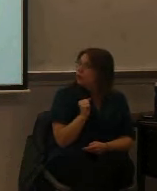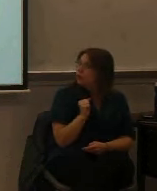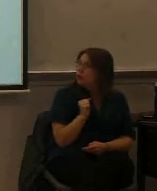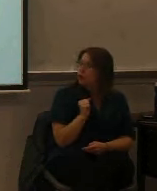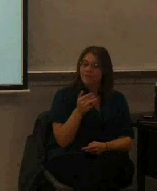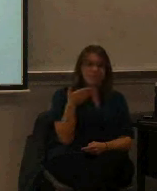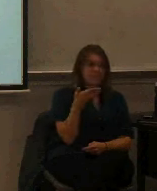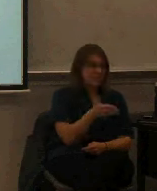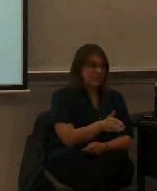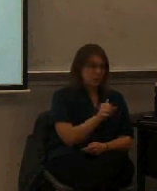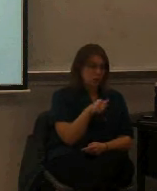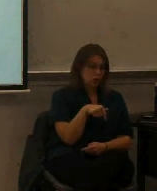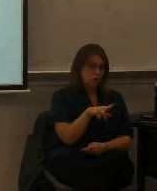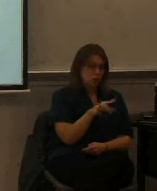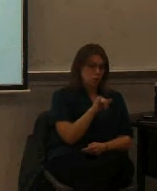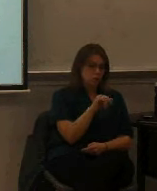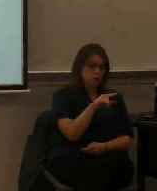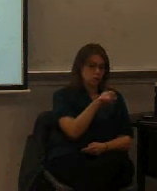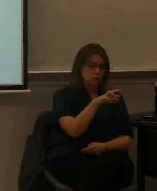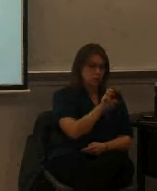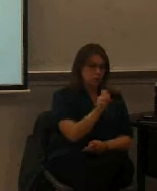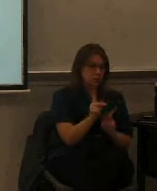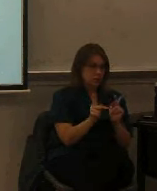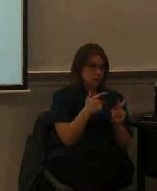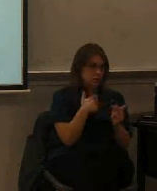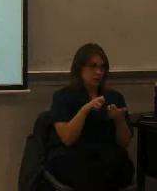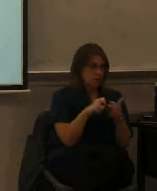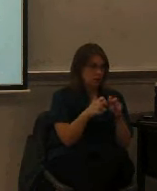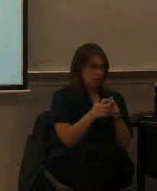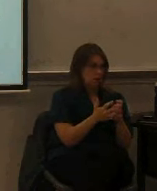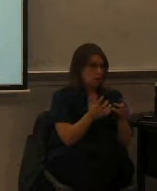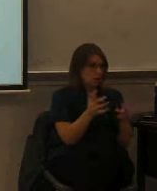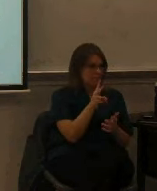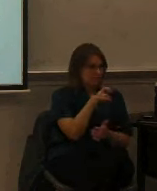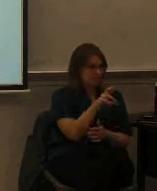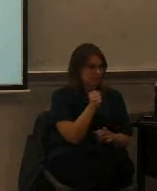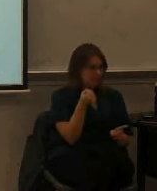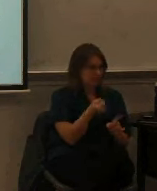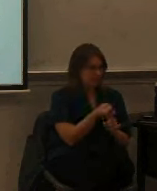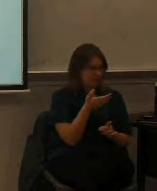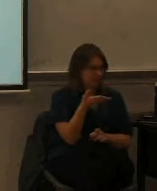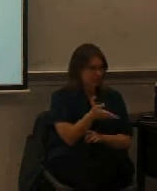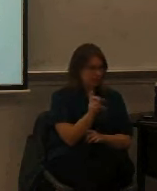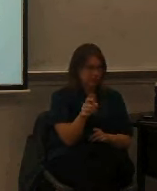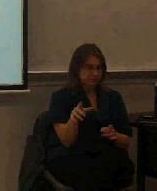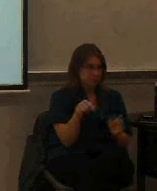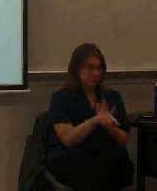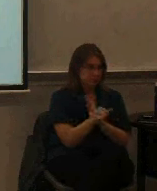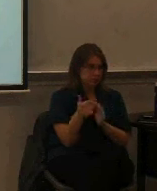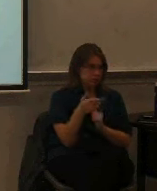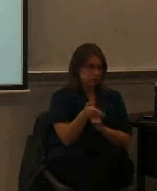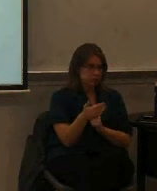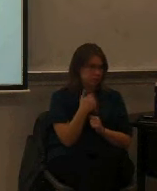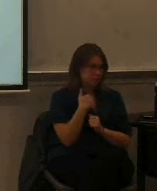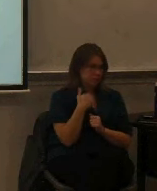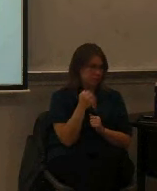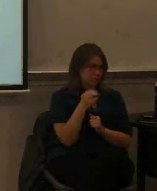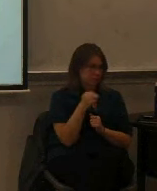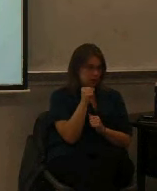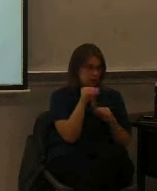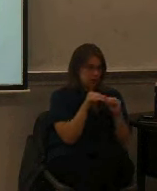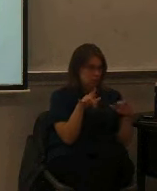Fish aquaculture people have problems with this. There's a number of viruses that infect fishes, and they'll have to destroy all the fish they have so they don't spread